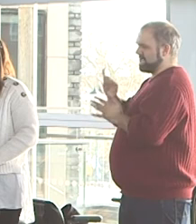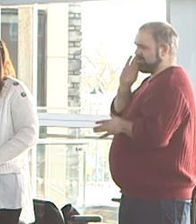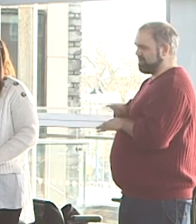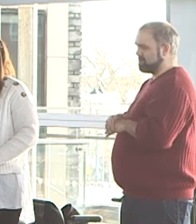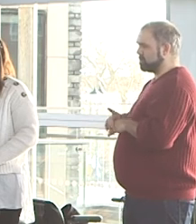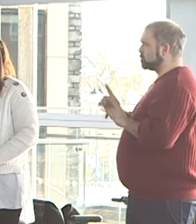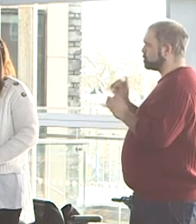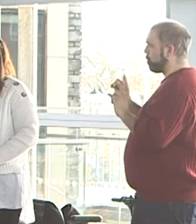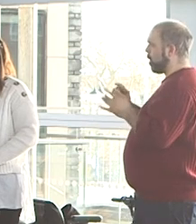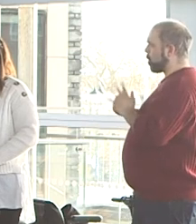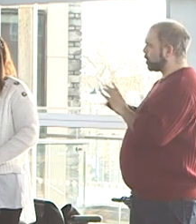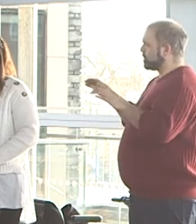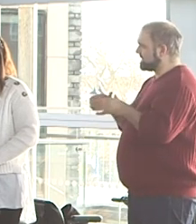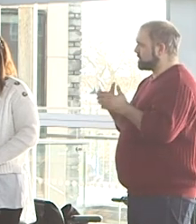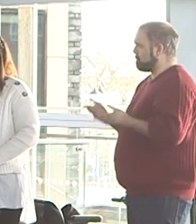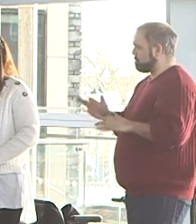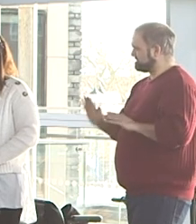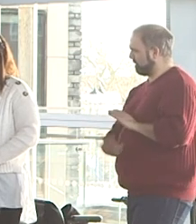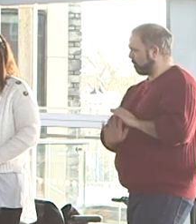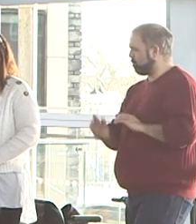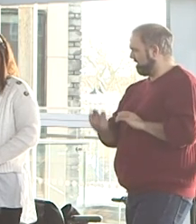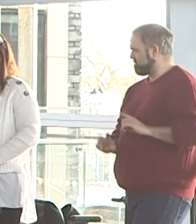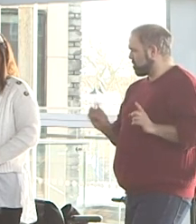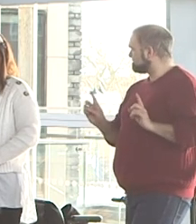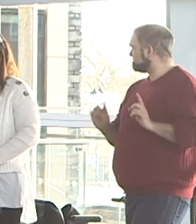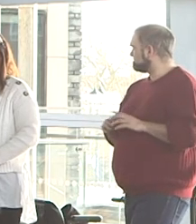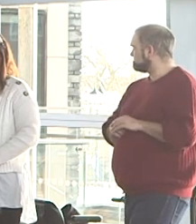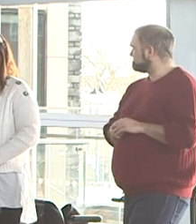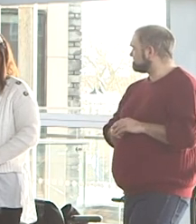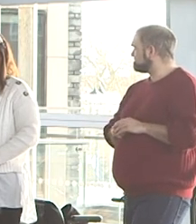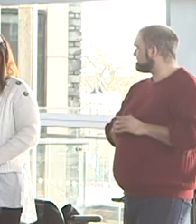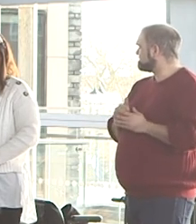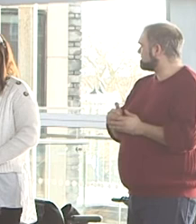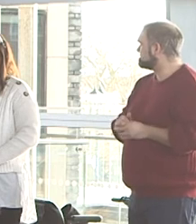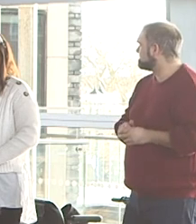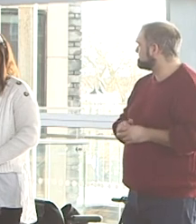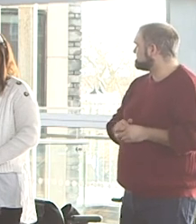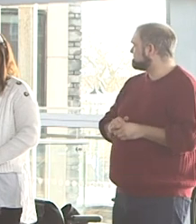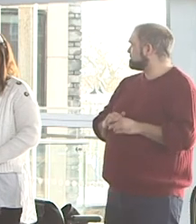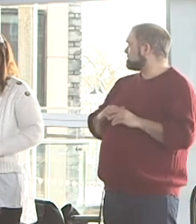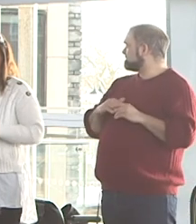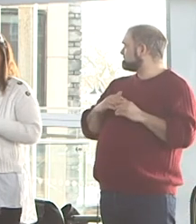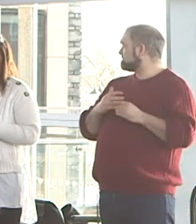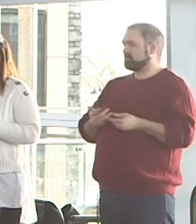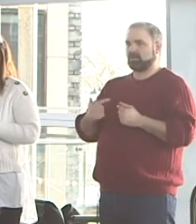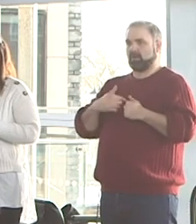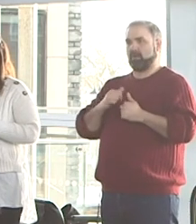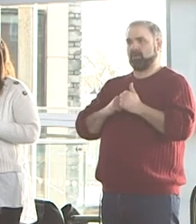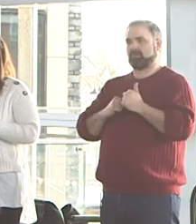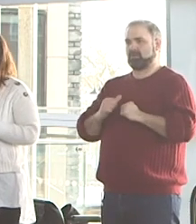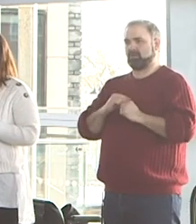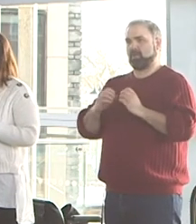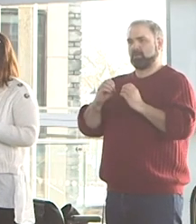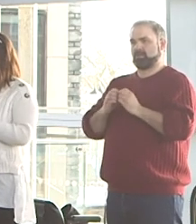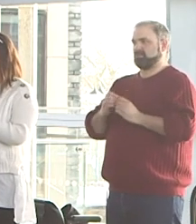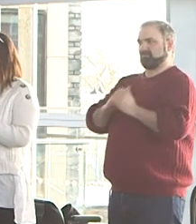what organisations are there in South Wales that are there to help? So I am part of Glitter